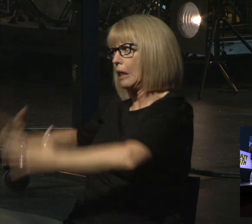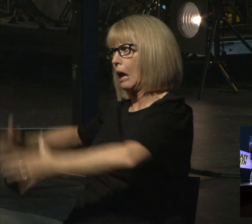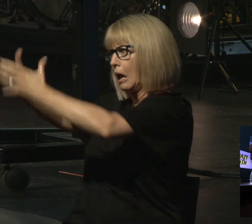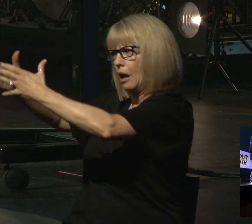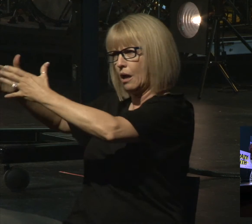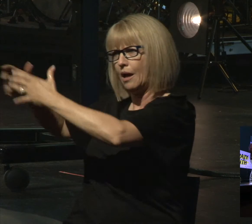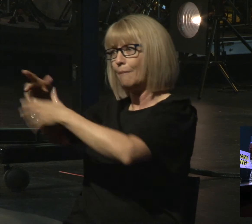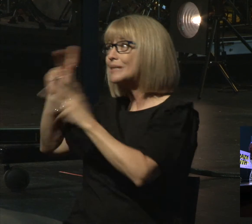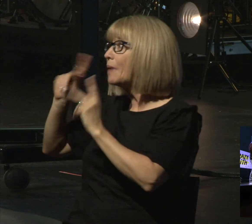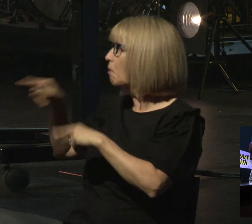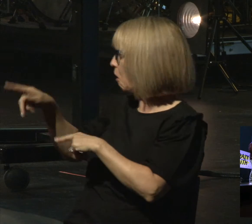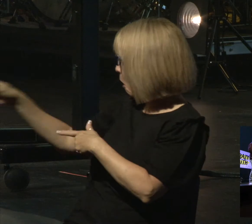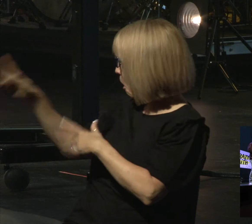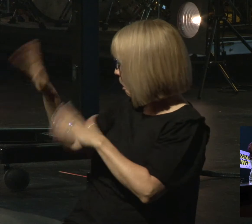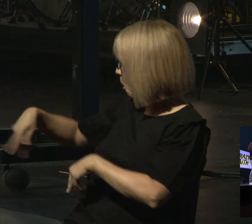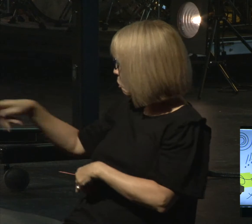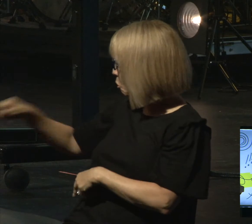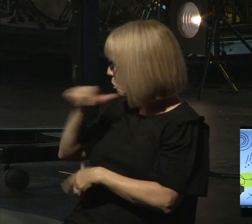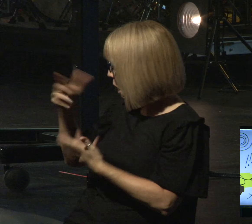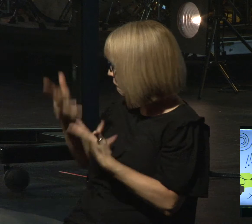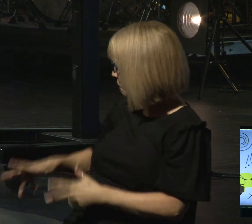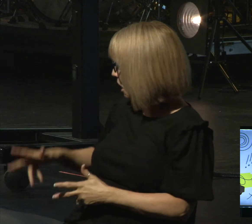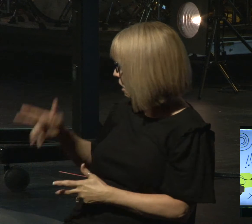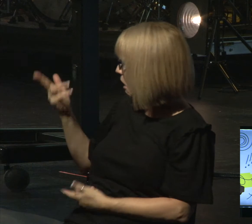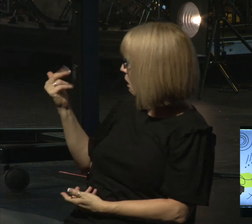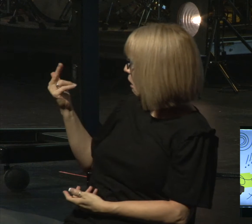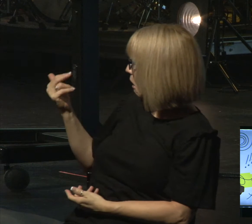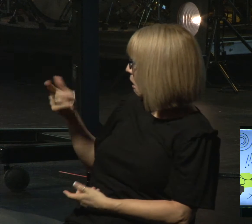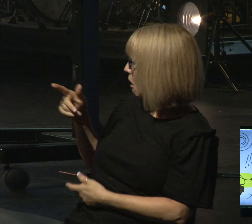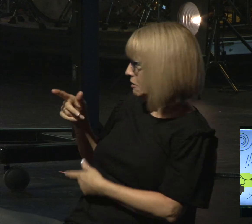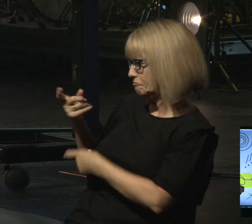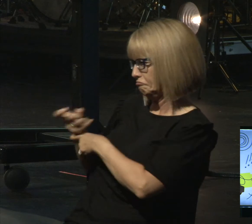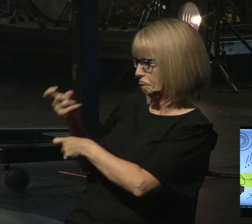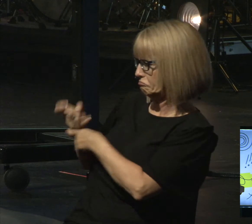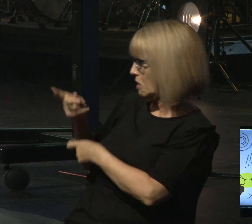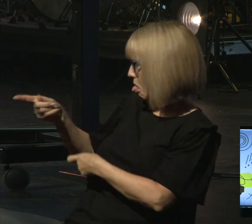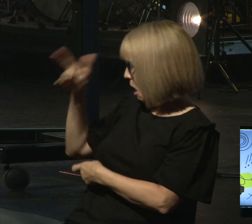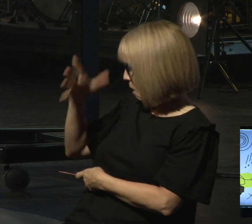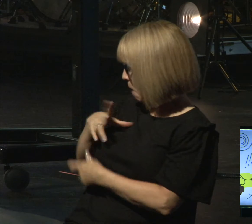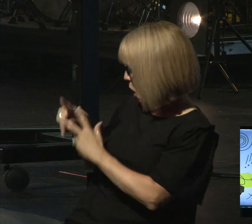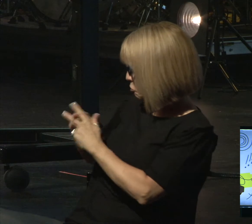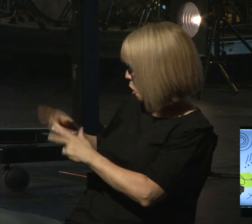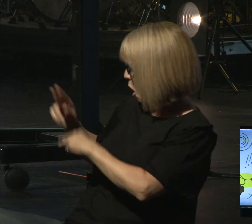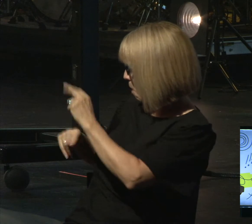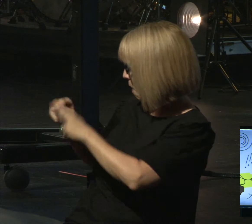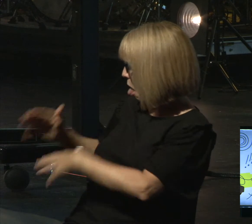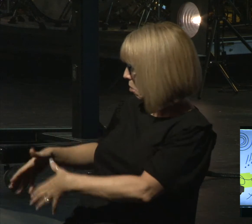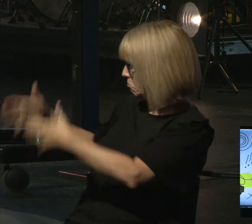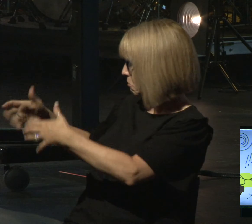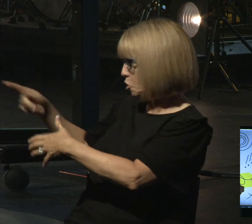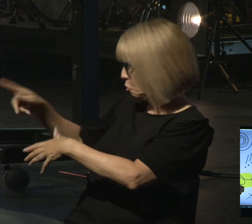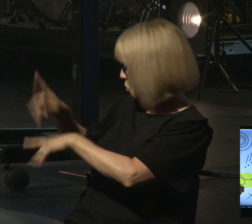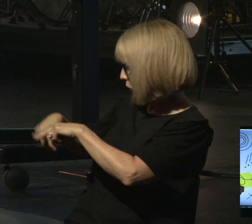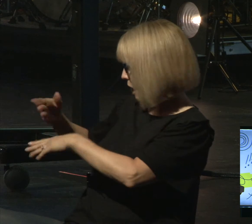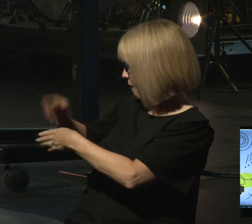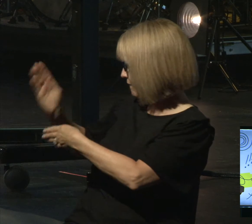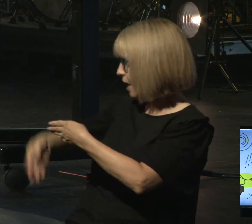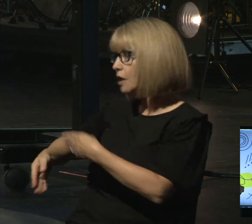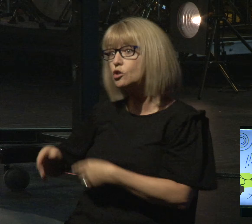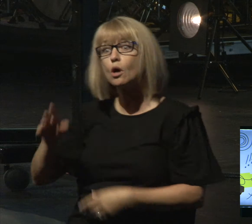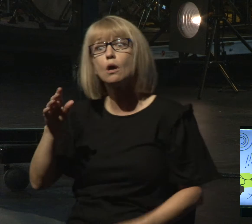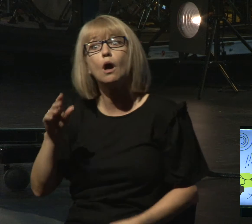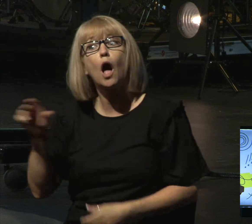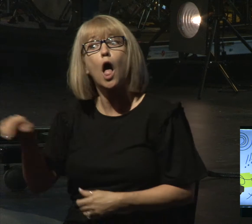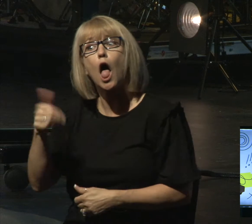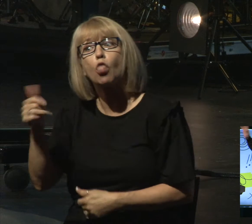him, saying, this man began to build and was not able to finish. Or what king, going